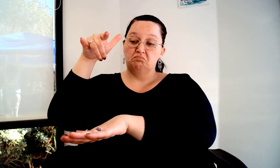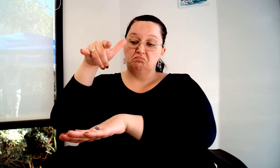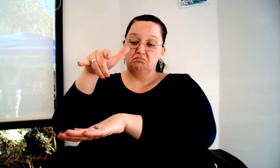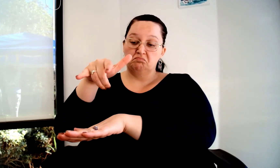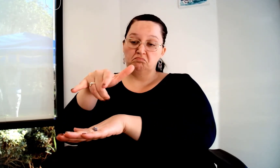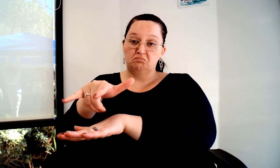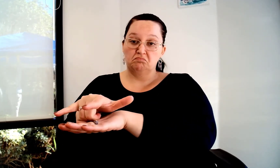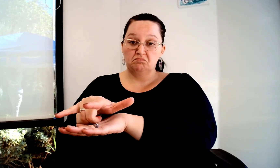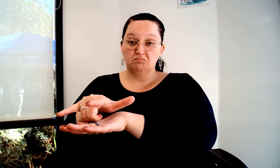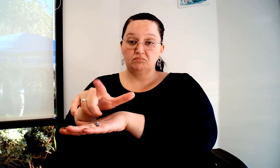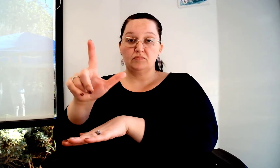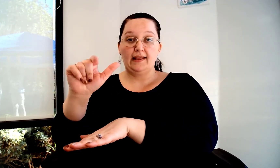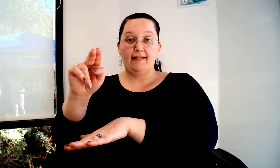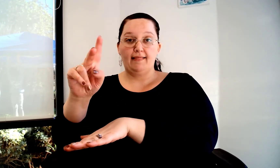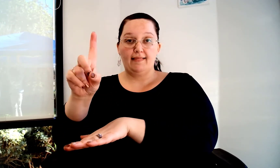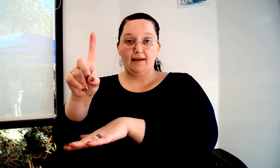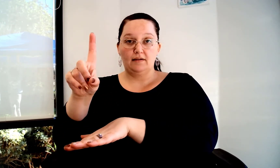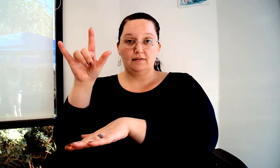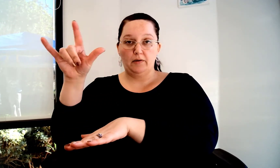You can land a plane.